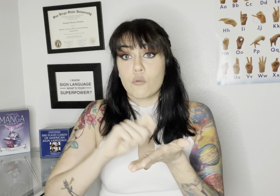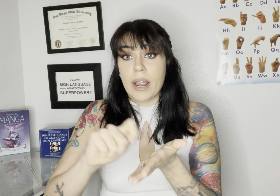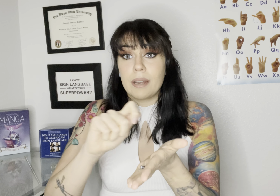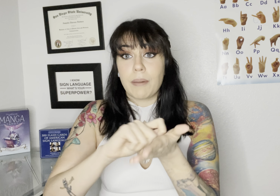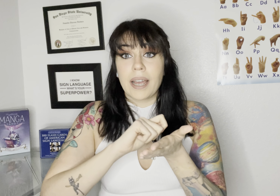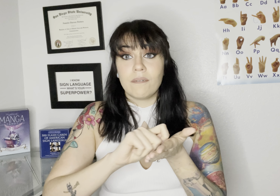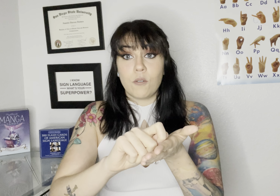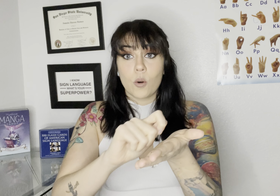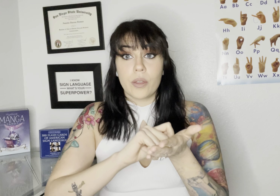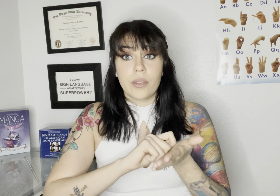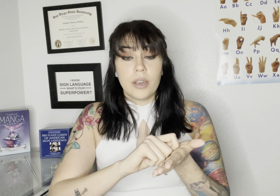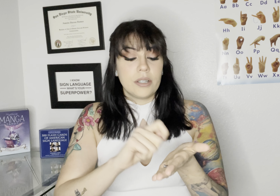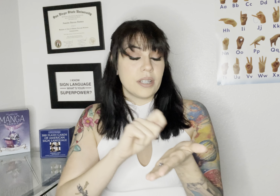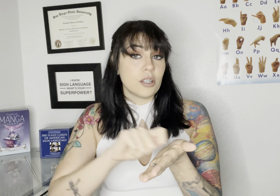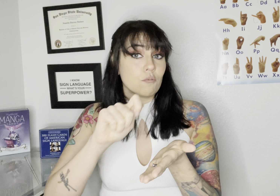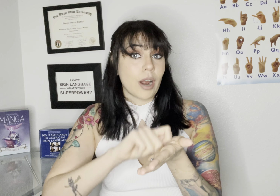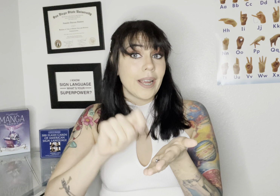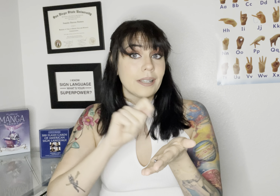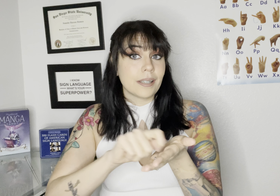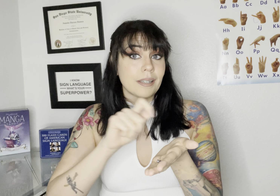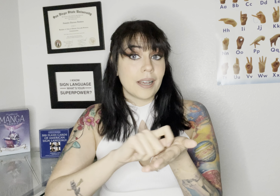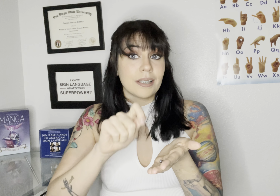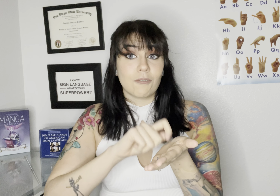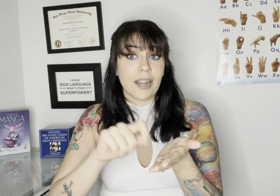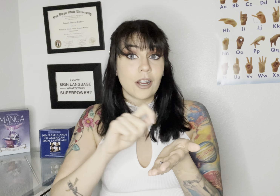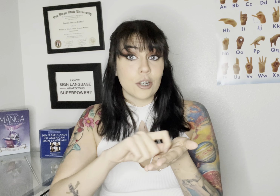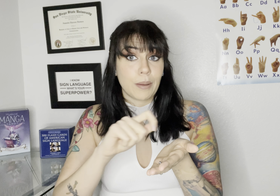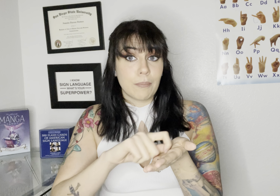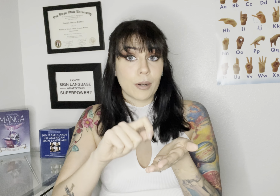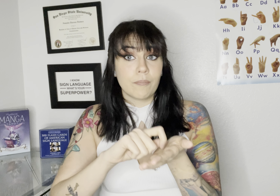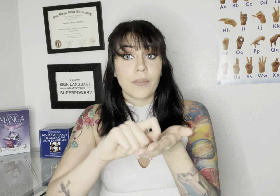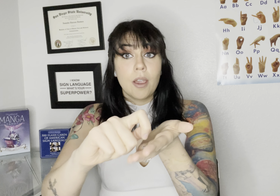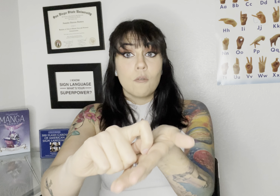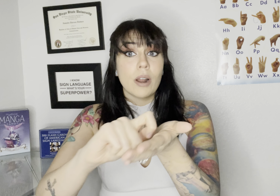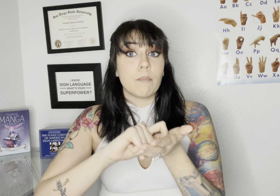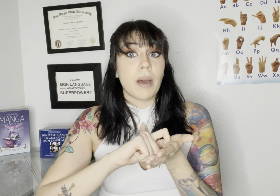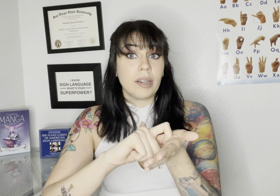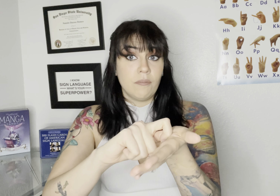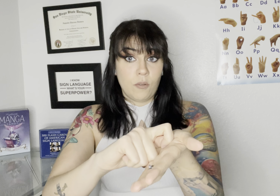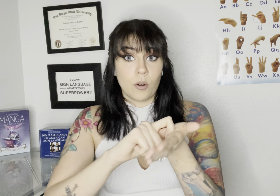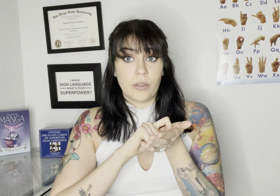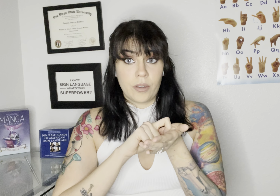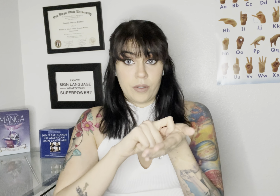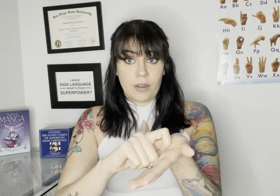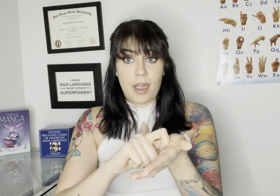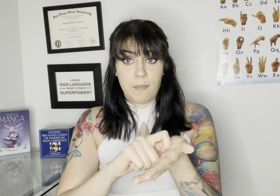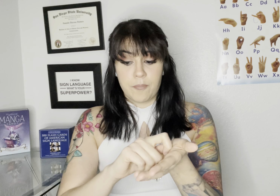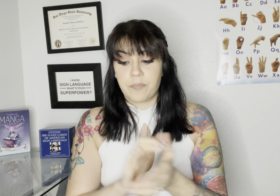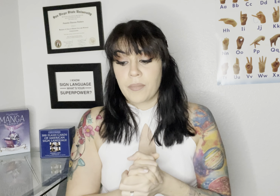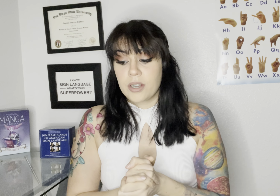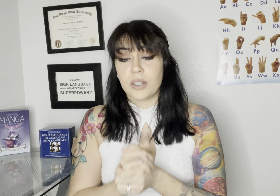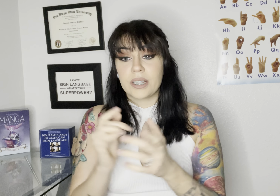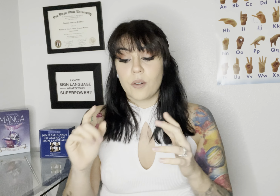Write back and forth. So this is write, as in writing on your paper, write back and forth, okay? So let's go ahead and